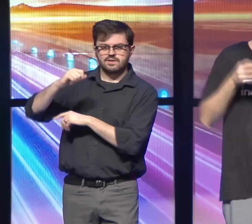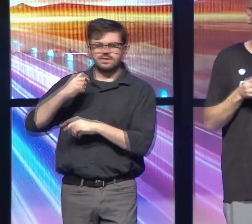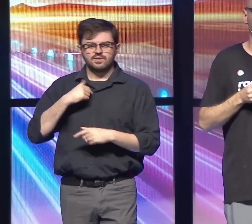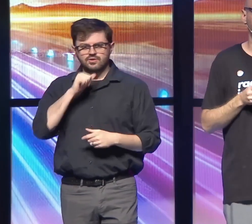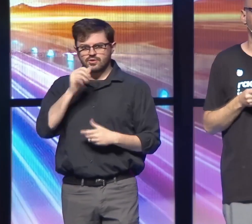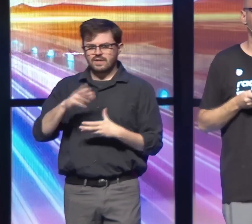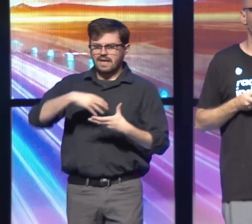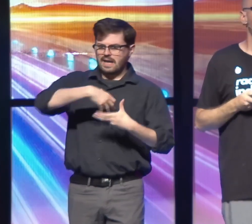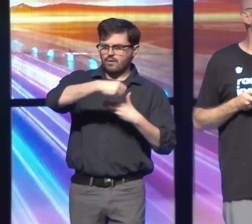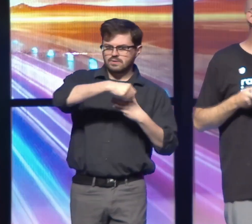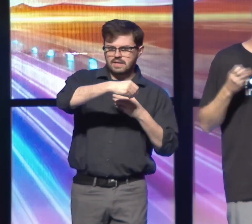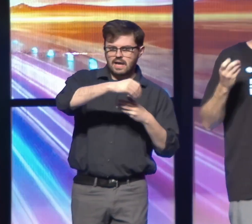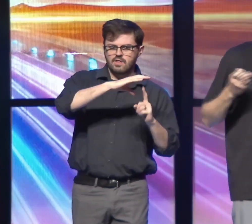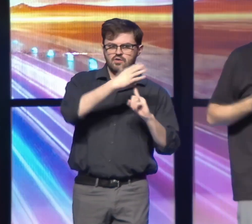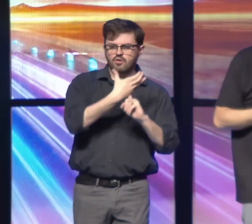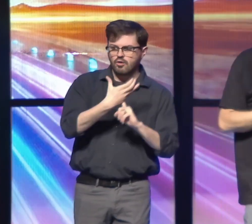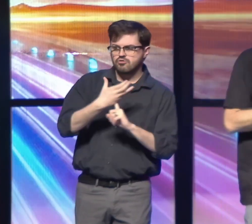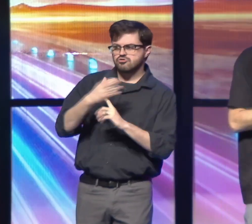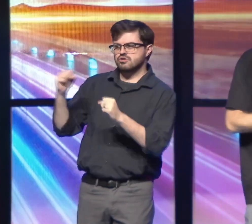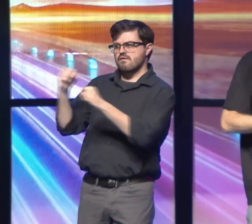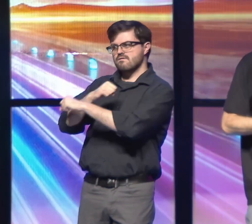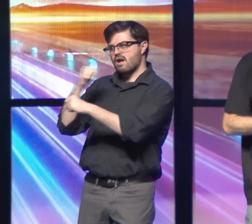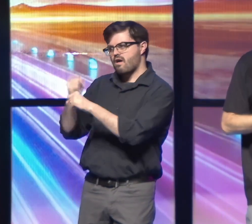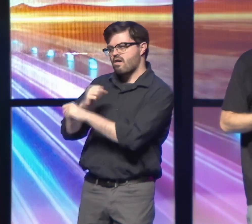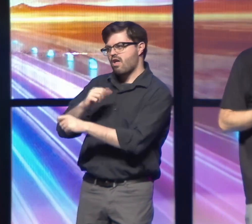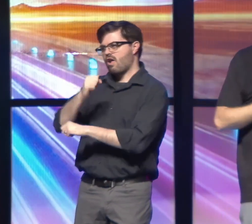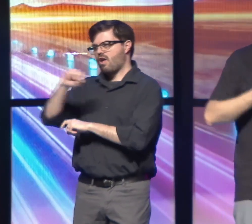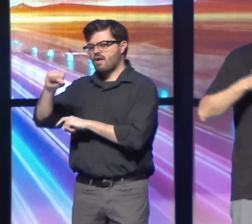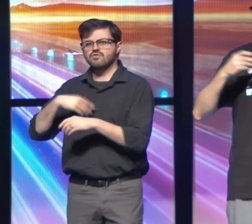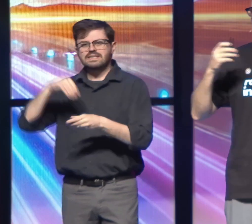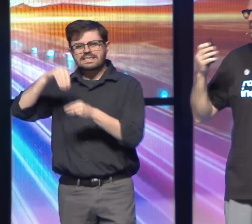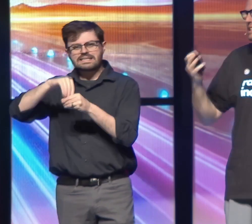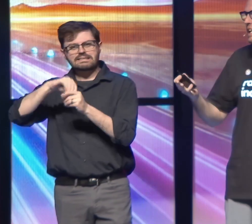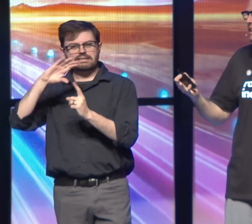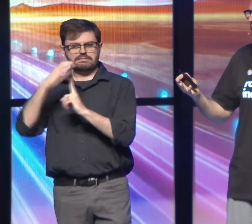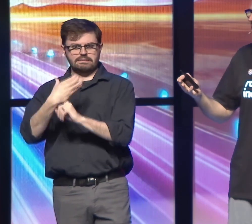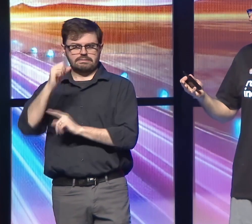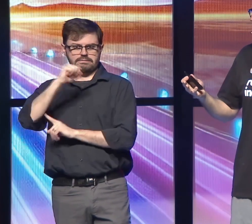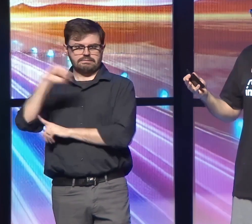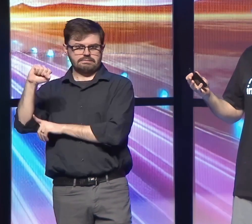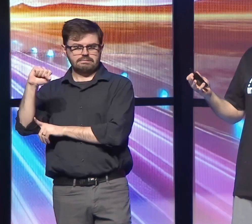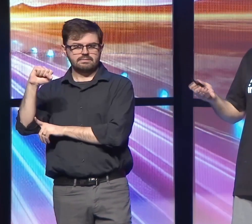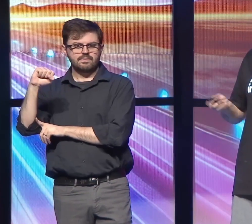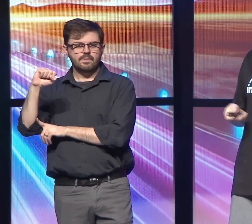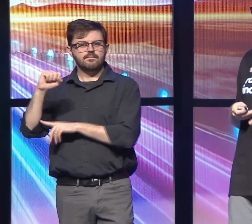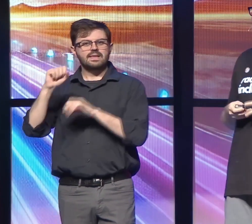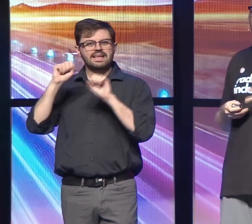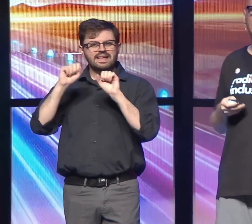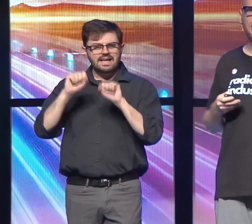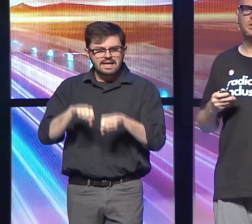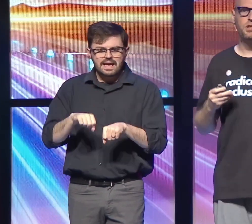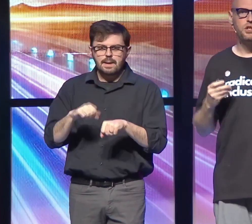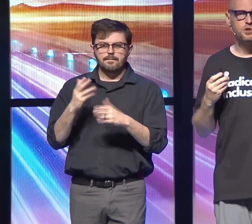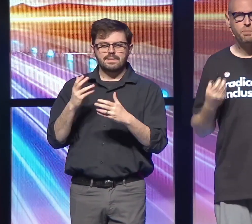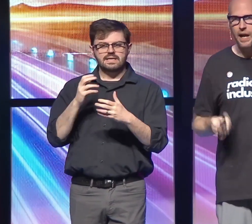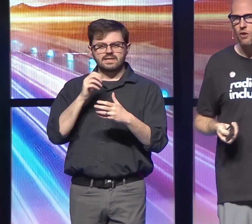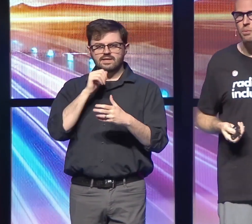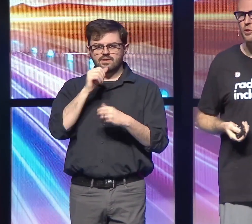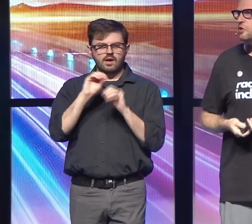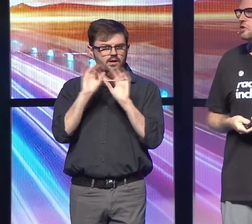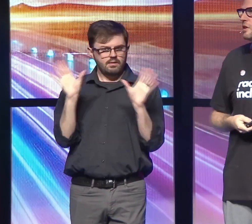from outside. And this approach can be subtle sometimes. It can be very distinct, right? Oftentimes, Jesus would